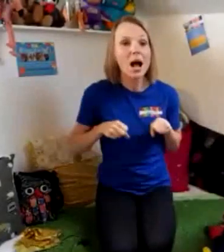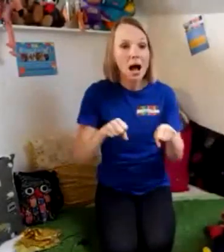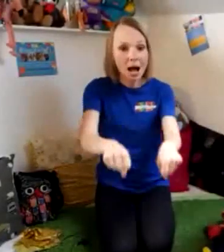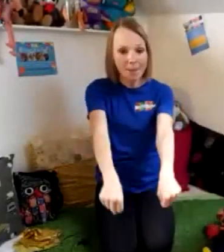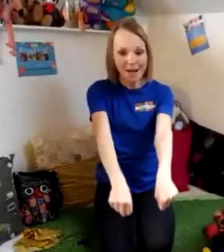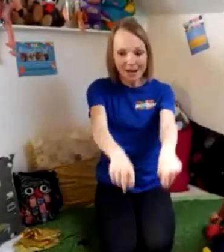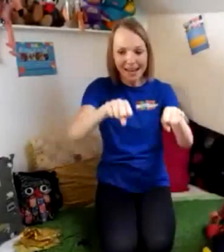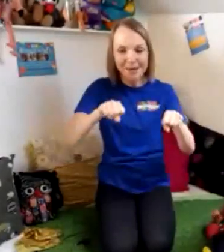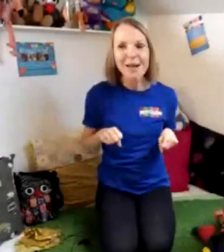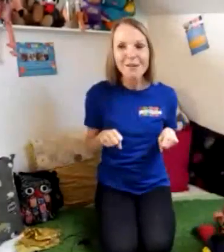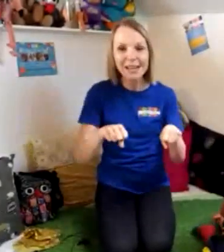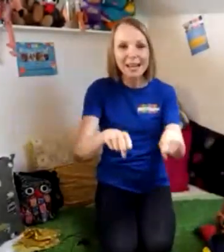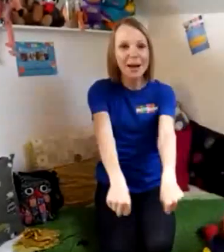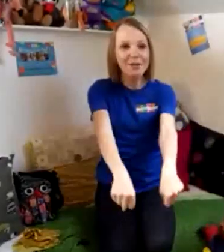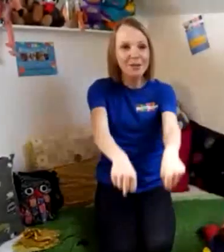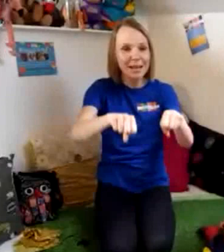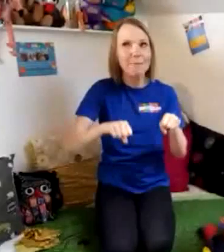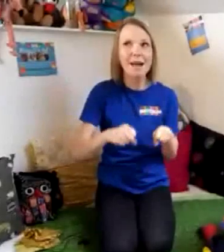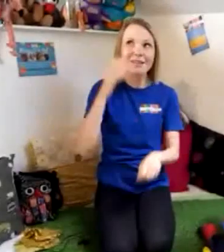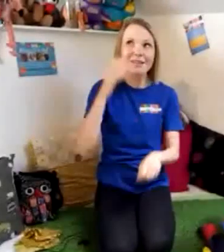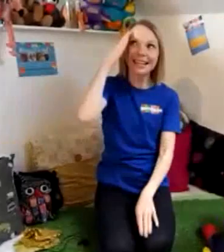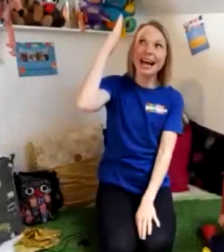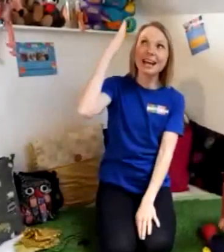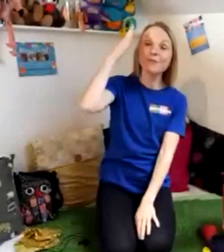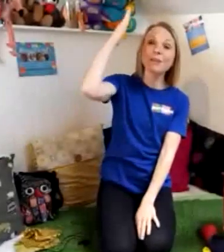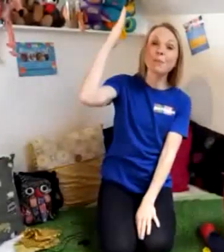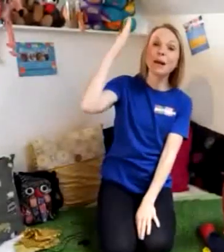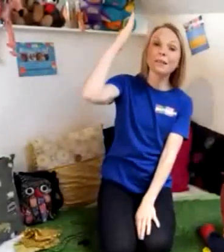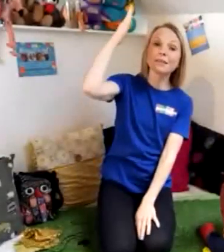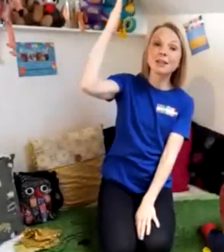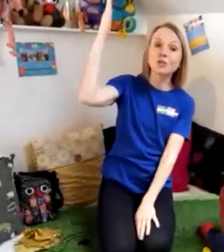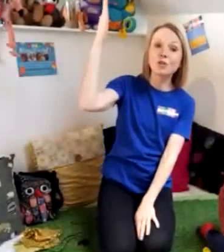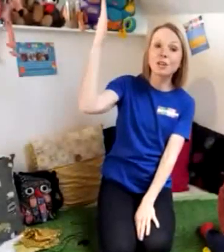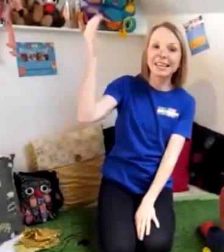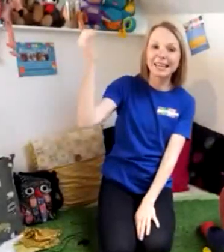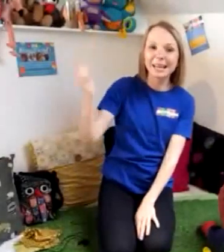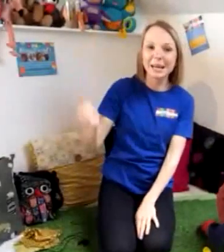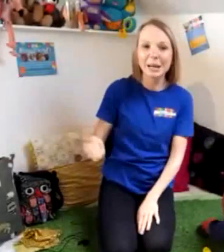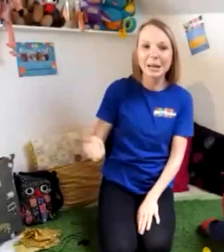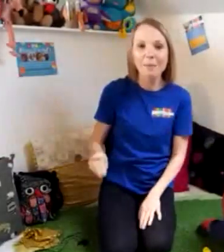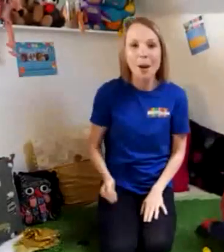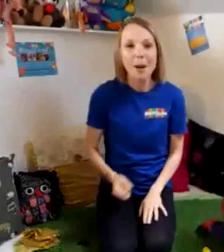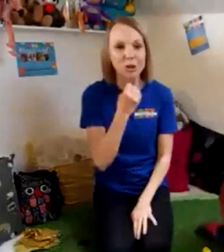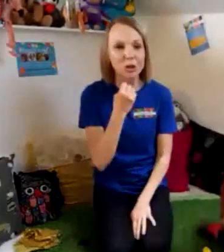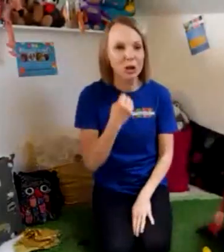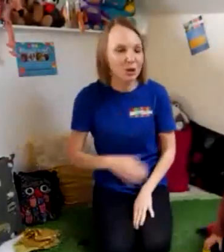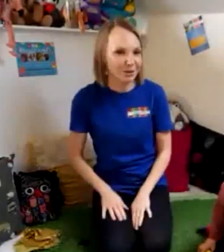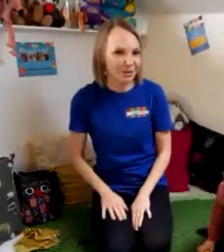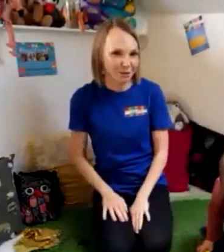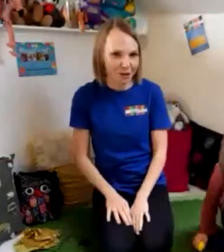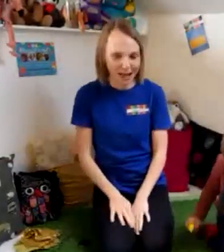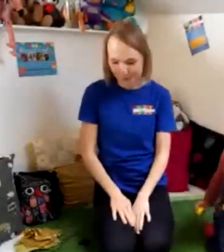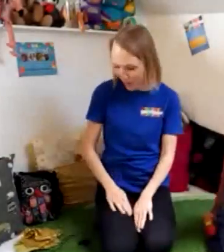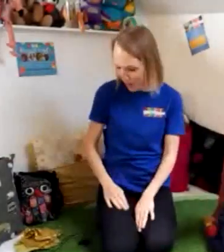Oh, merrily, merrily, merrily, merrily, life is but a dream. Beautiful,